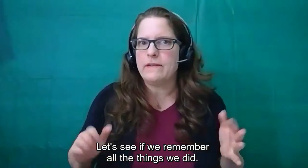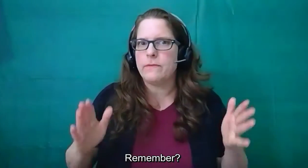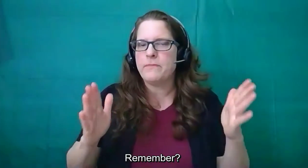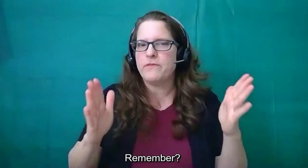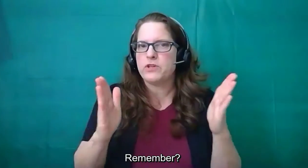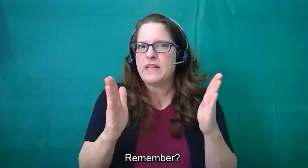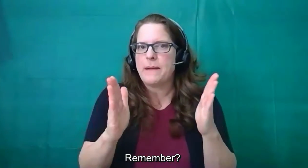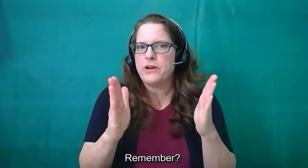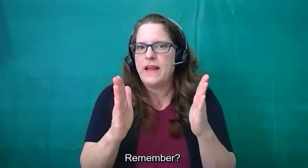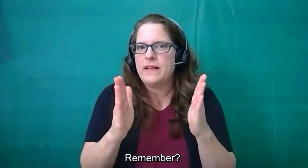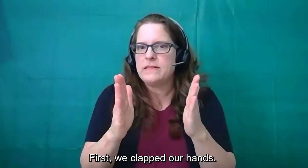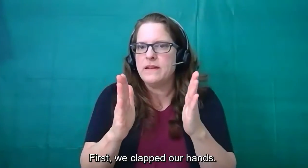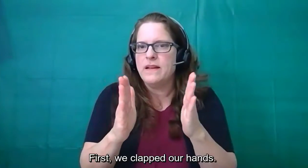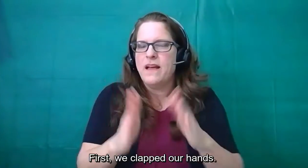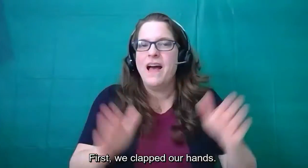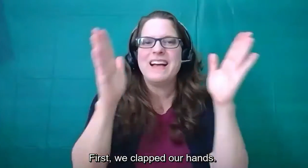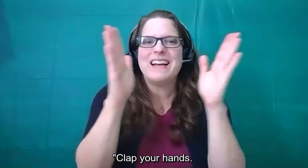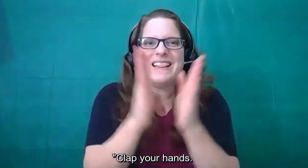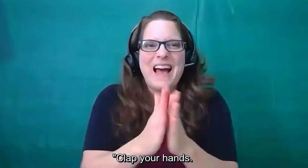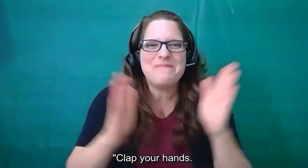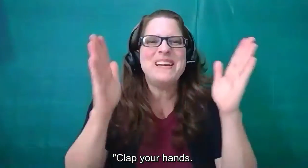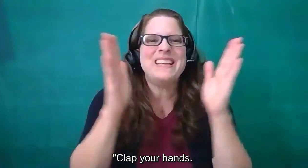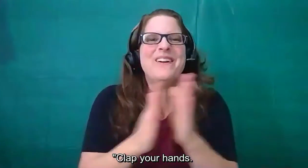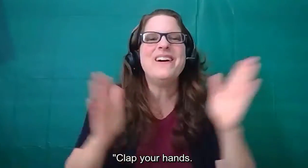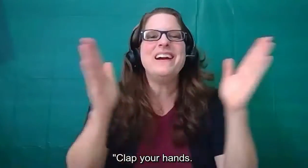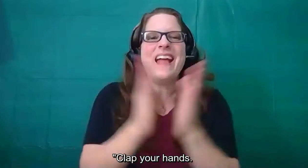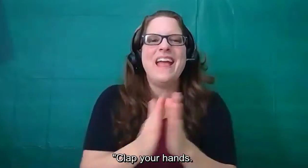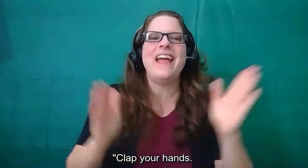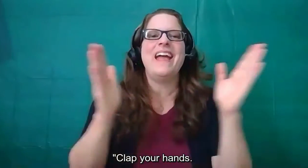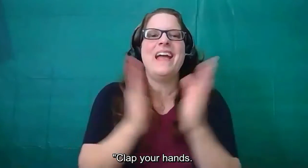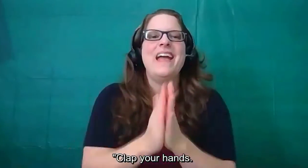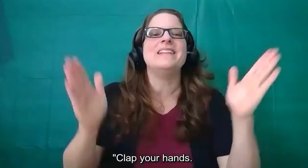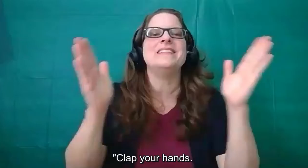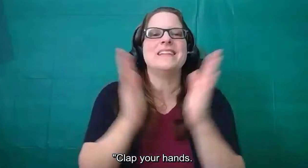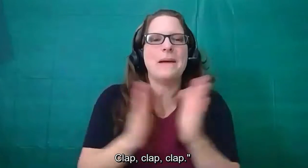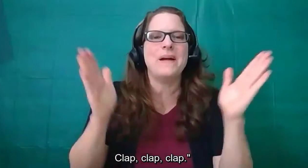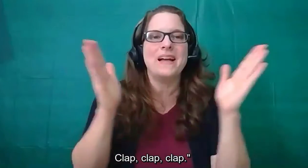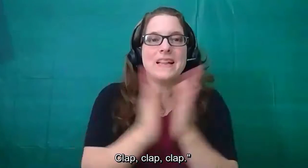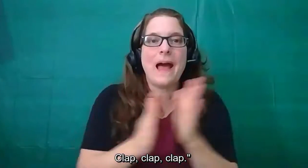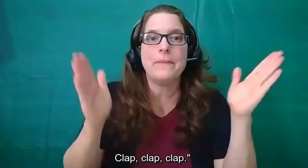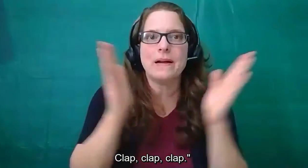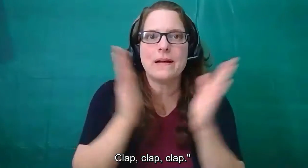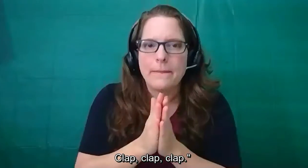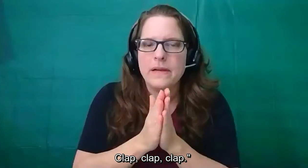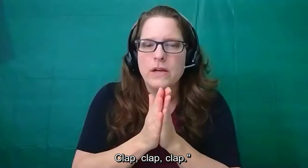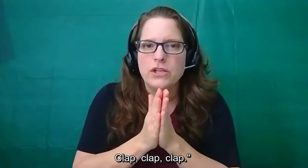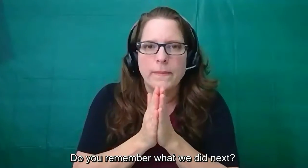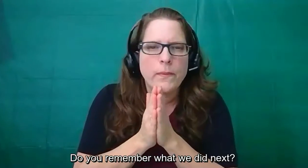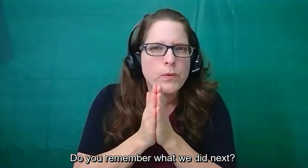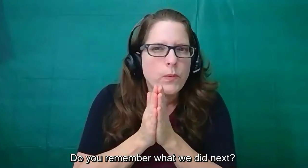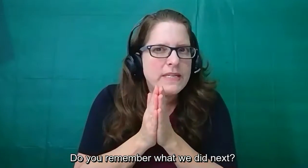Remember, first we clapped our hands. Clap your hands. Clap, clap, clap. Do you remember what we did